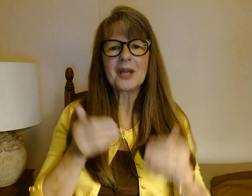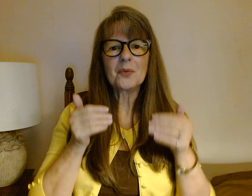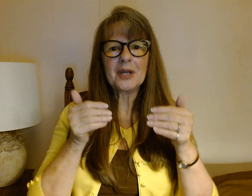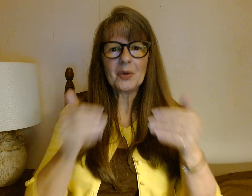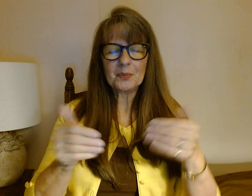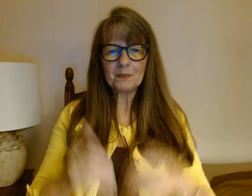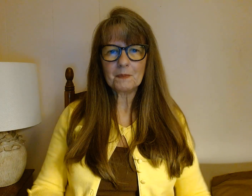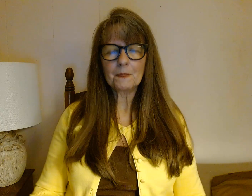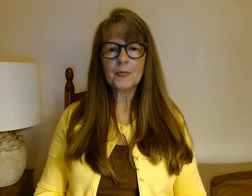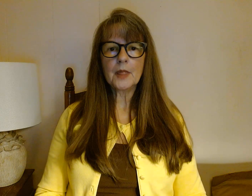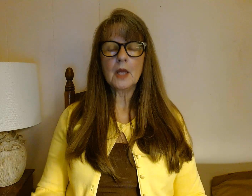we go.